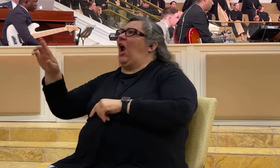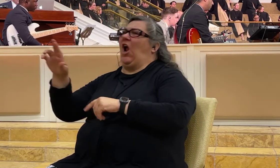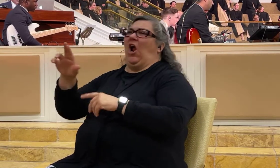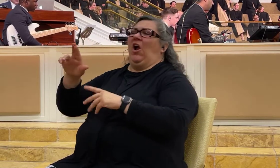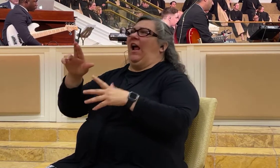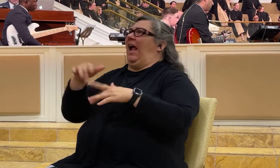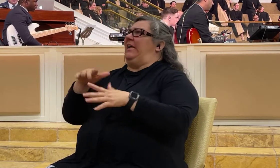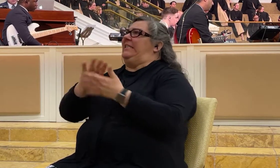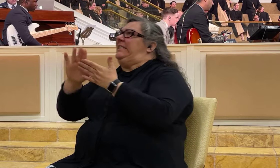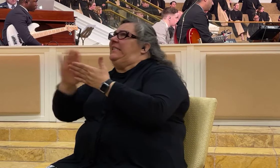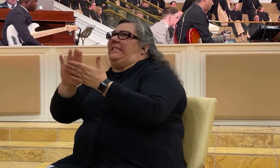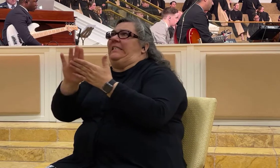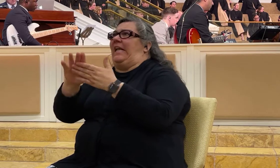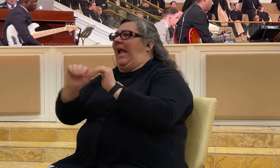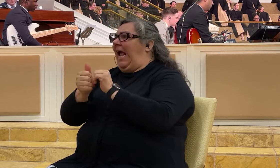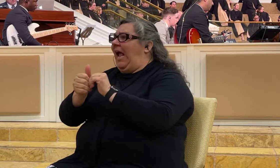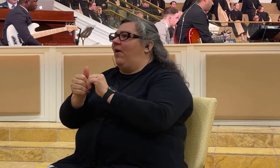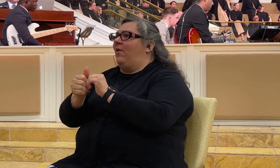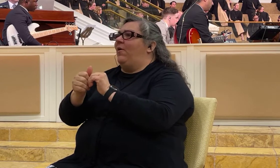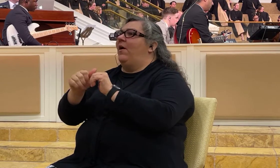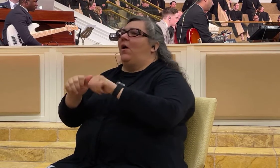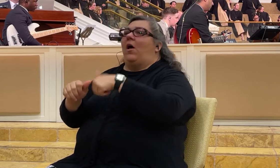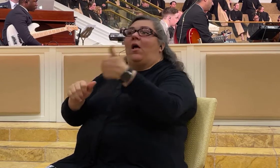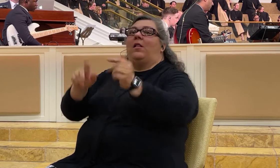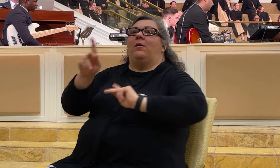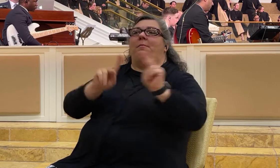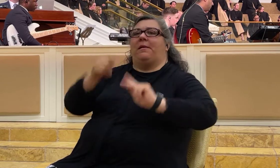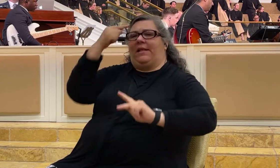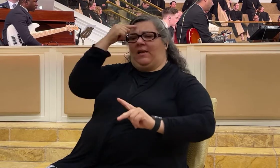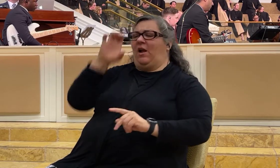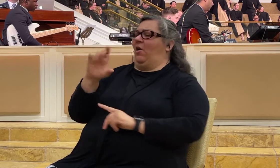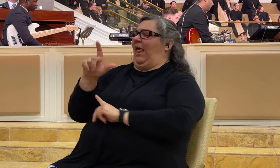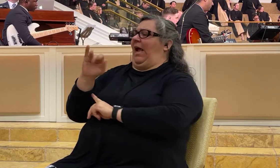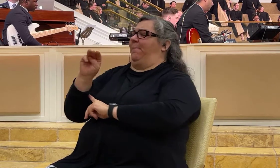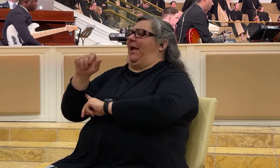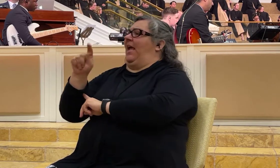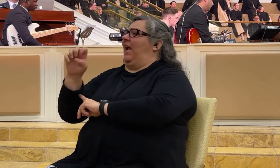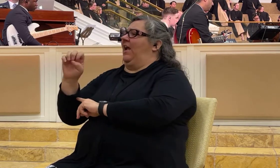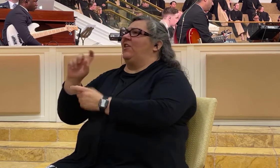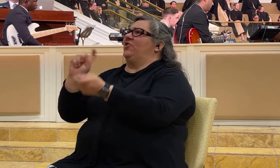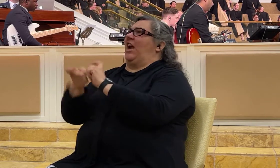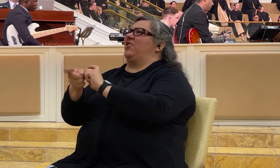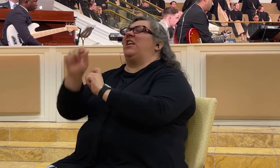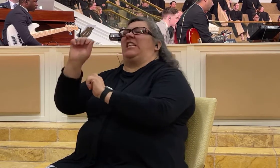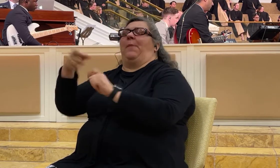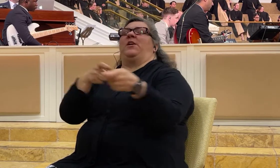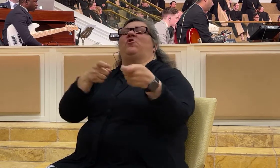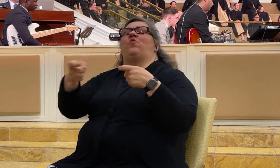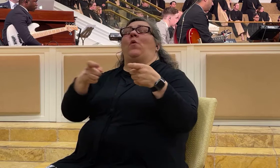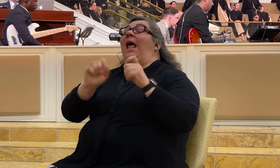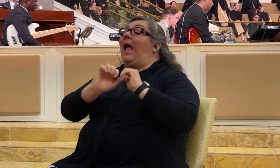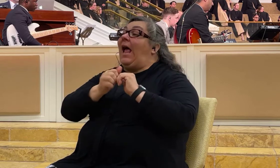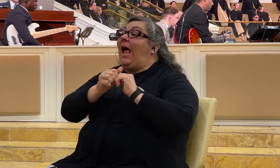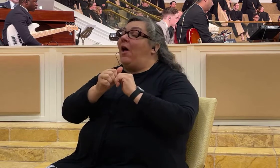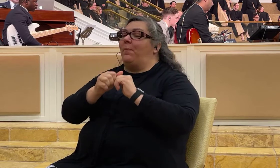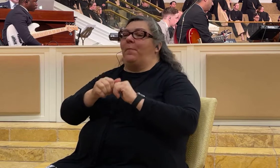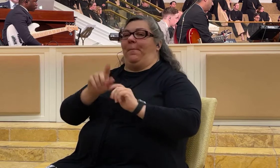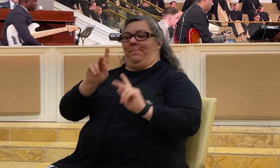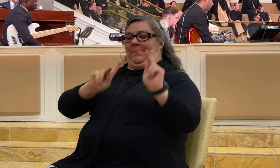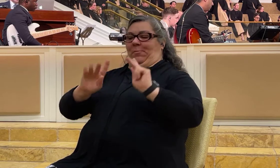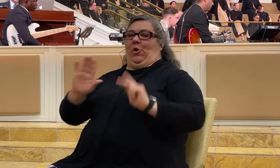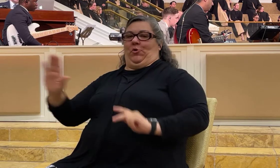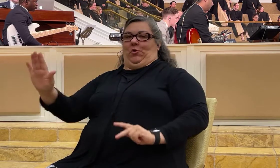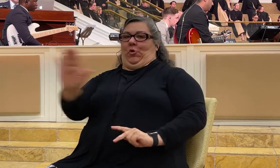in an attempt in other people who believe that climate change can be controlled by the actions of